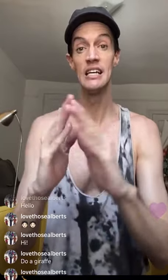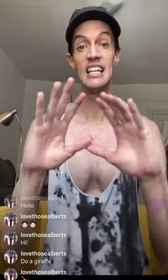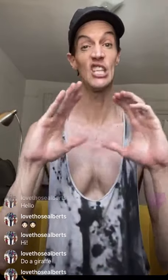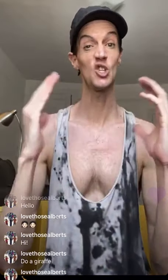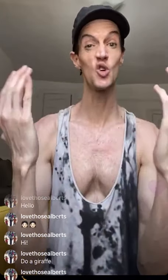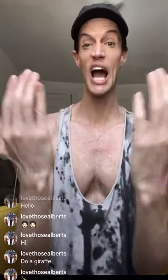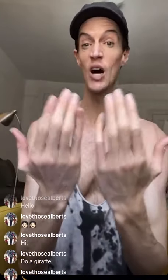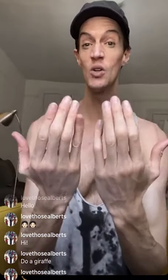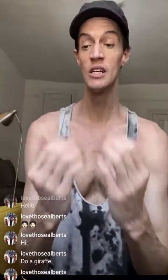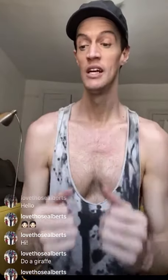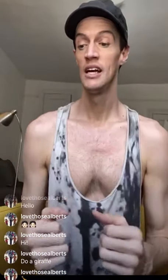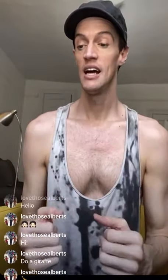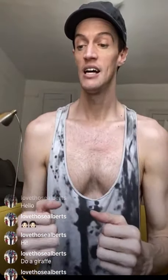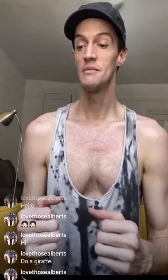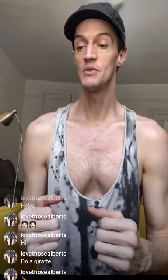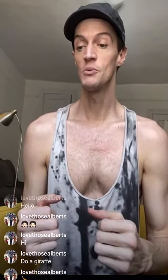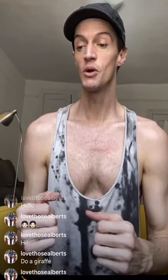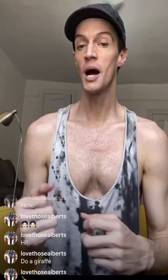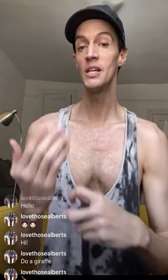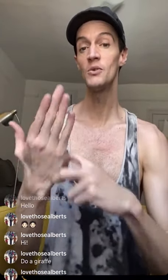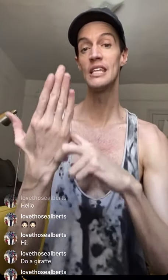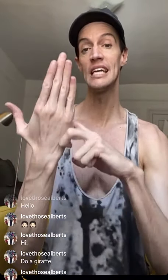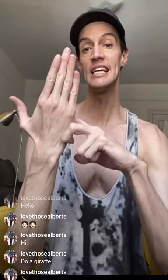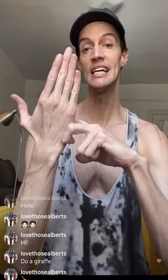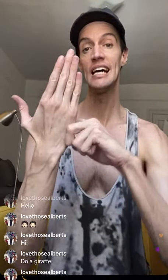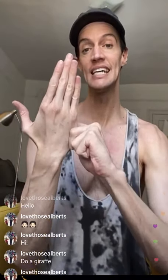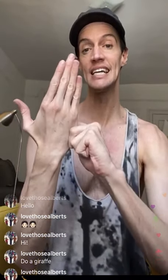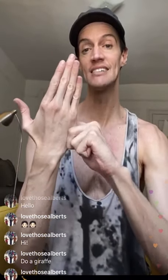the crowd, you probably will need a ticket.